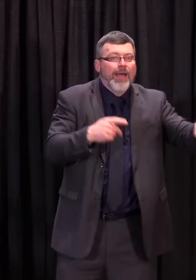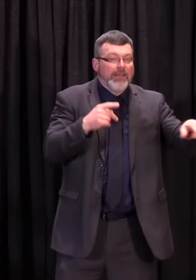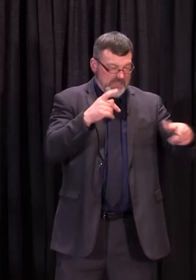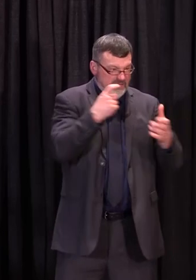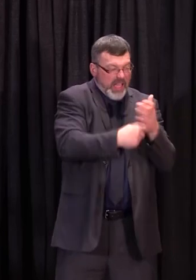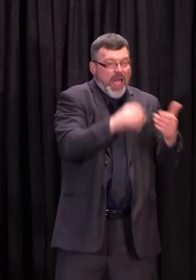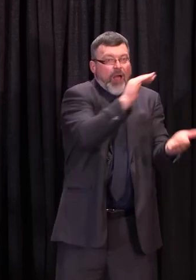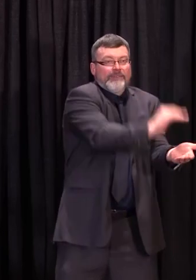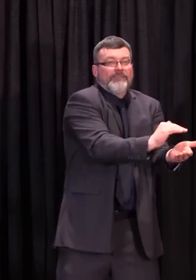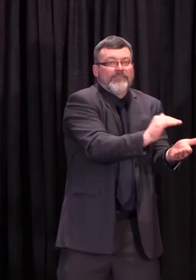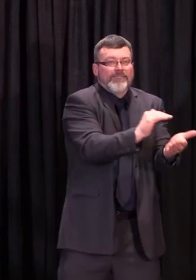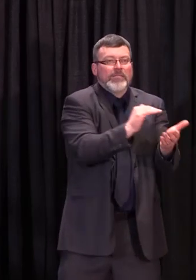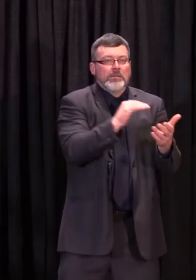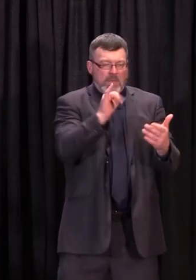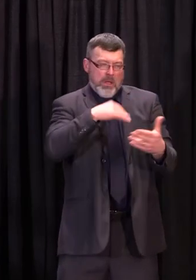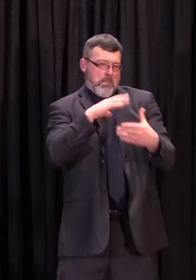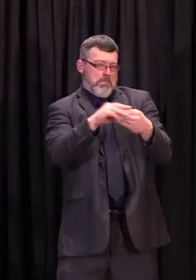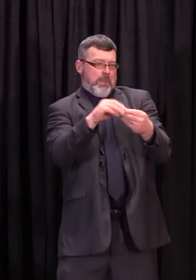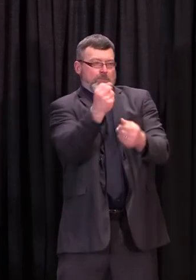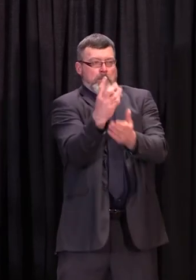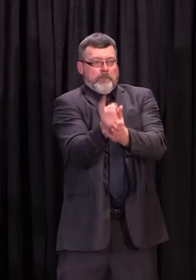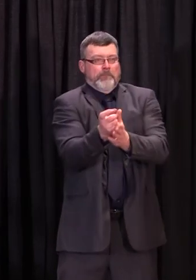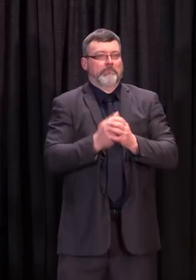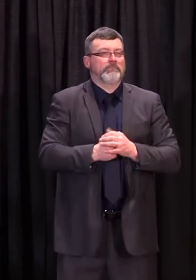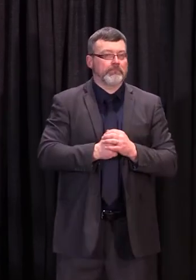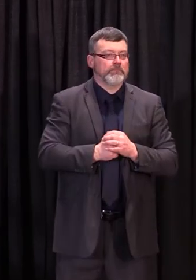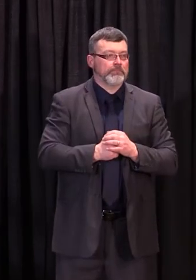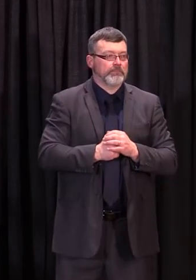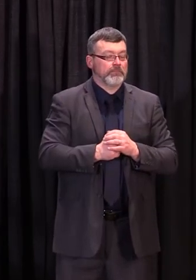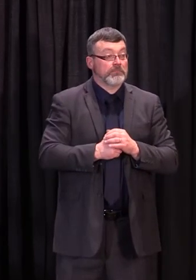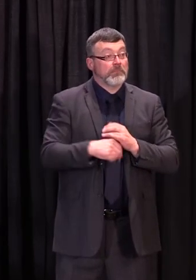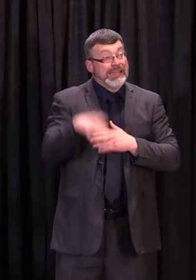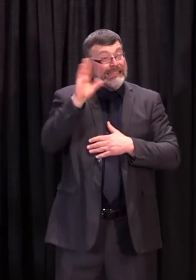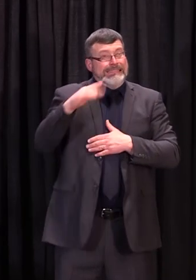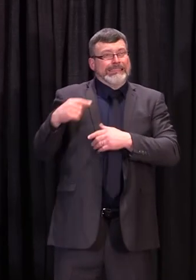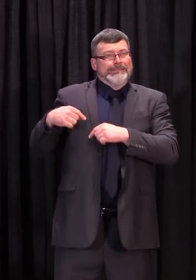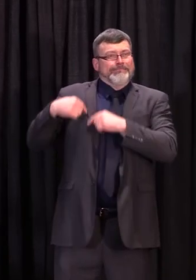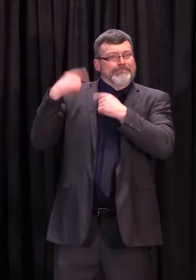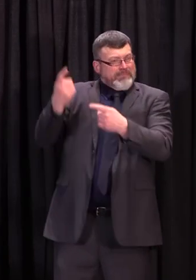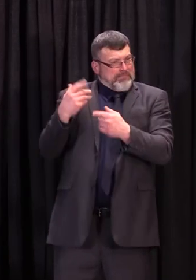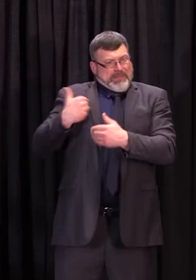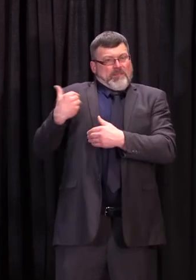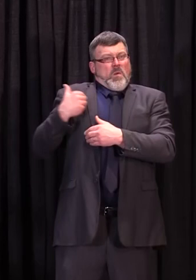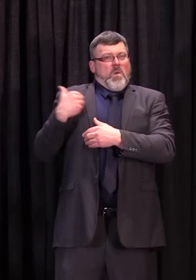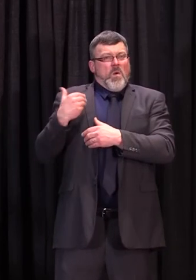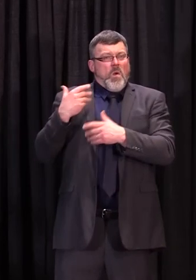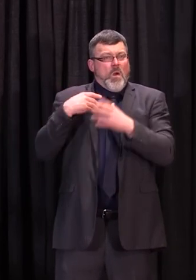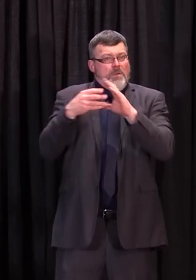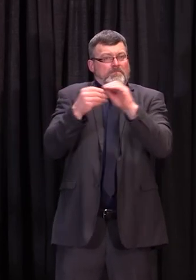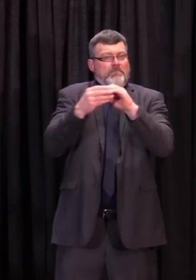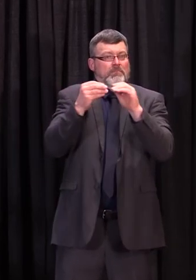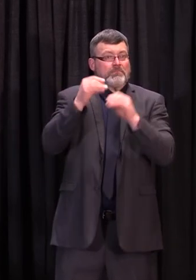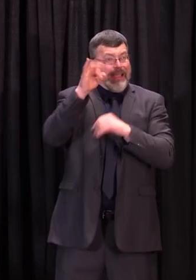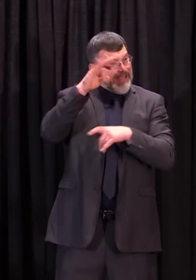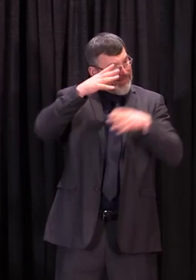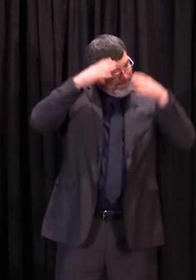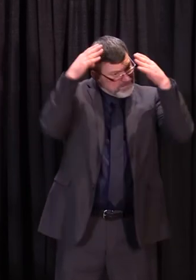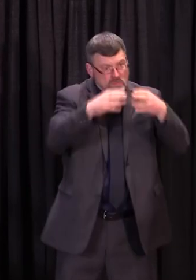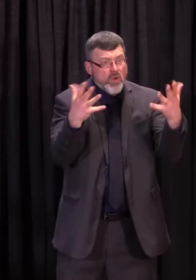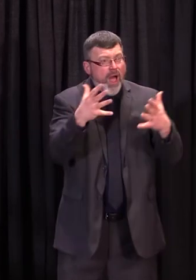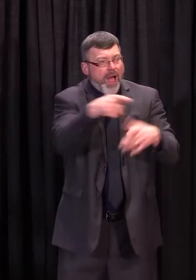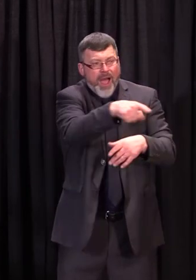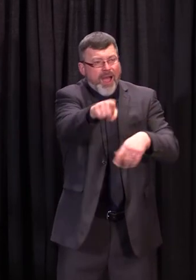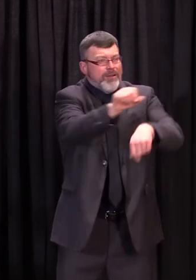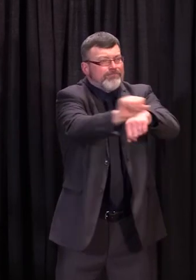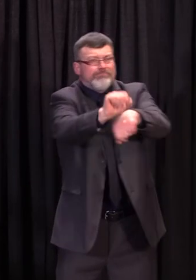But as I said before, if we don't focus on the trades, we won't have people to maintain our hospitals,